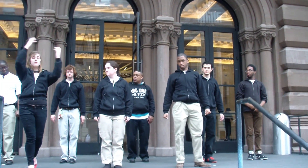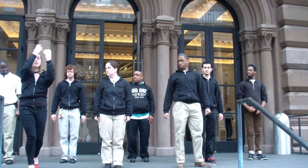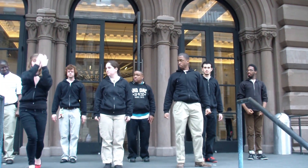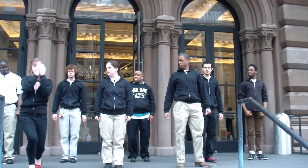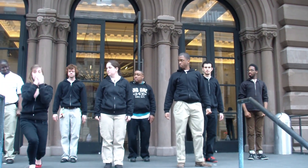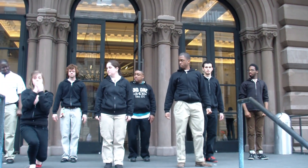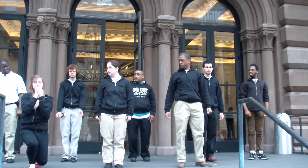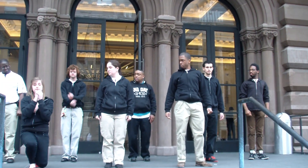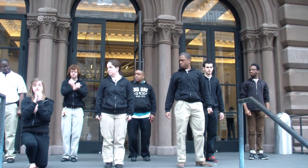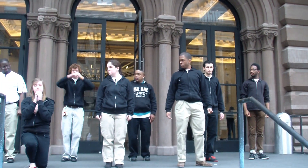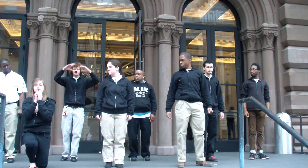Dreams.